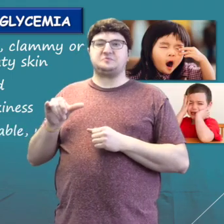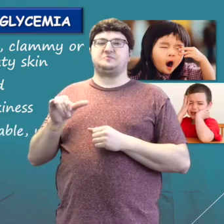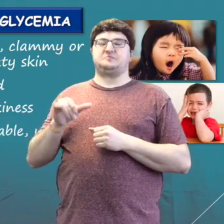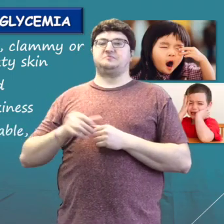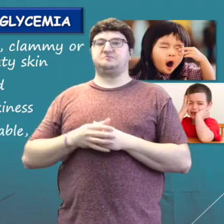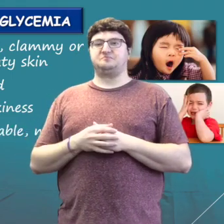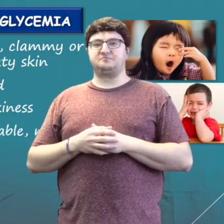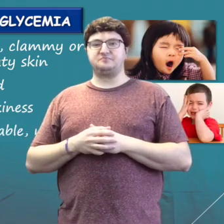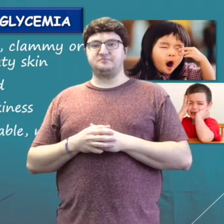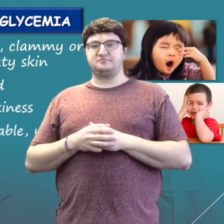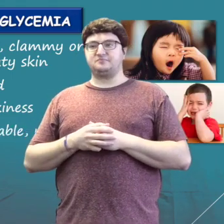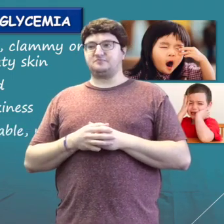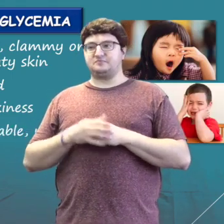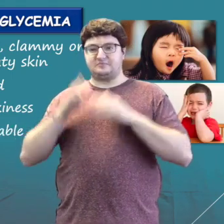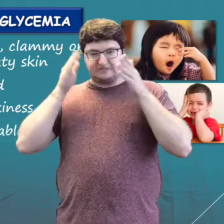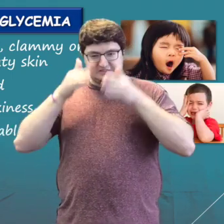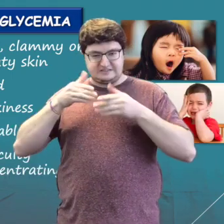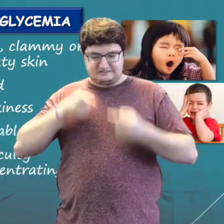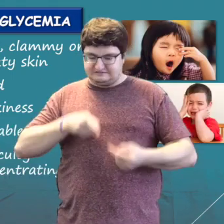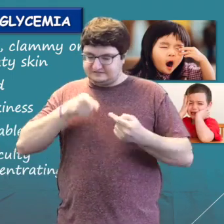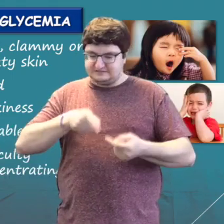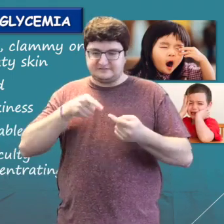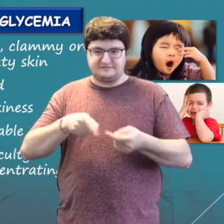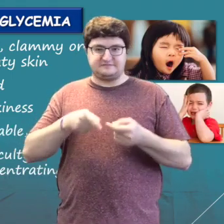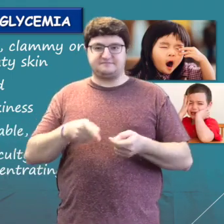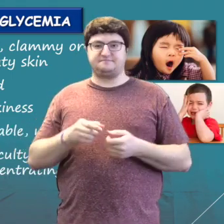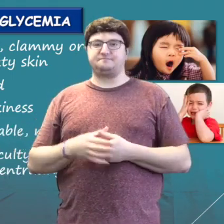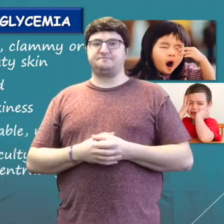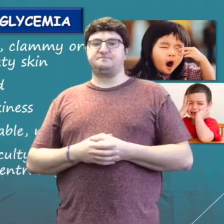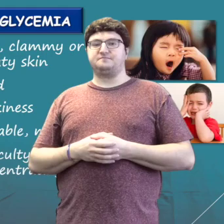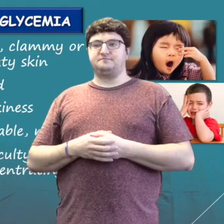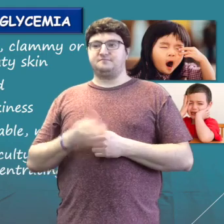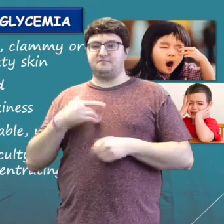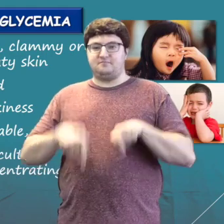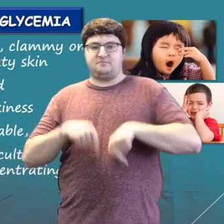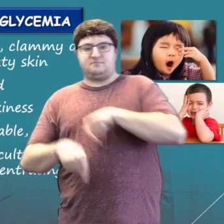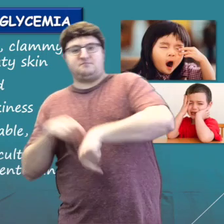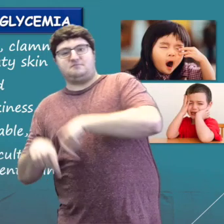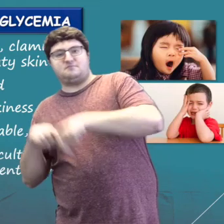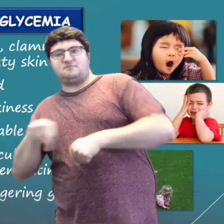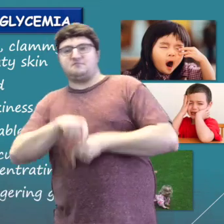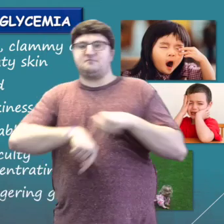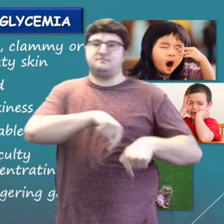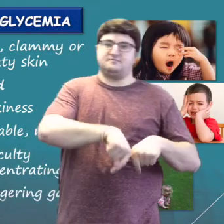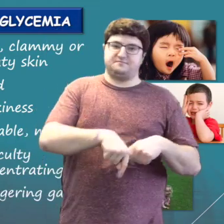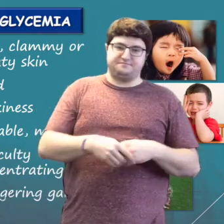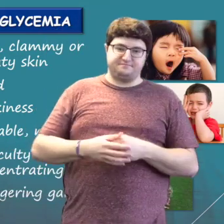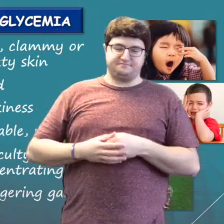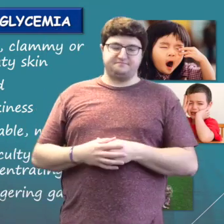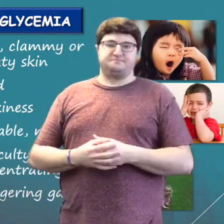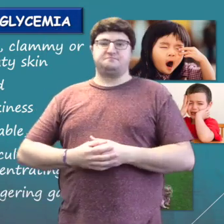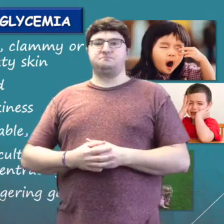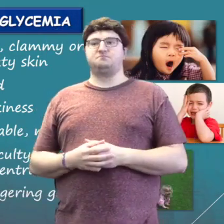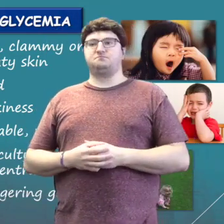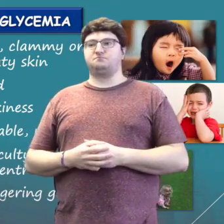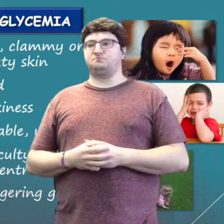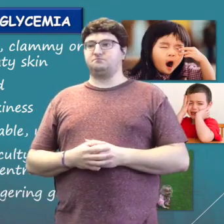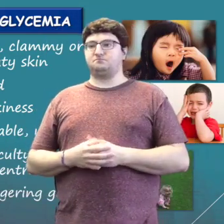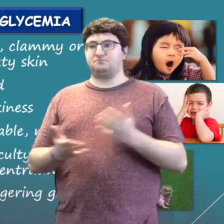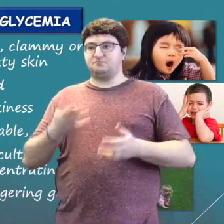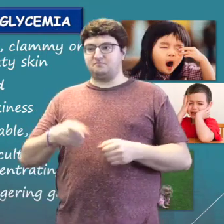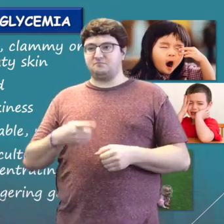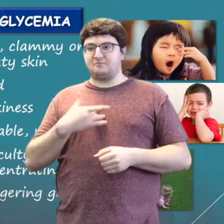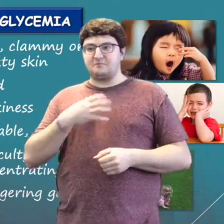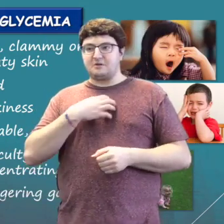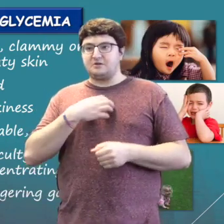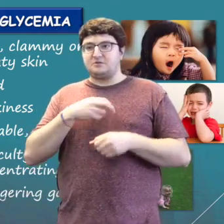irritable or moody, difficulty concentrating, staggering gait, The